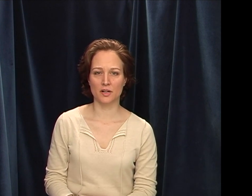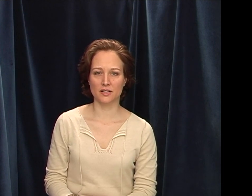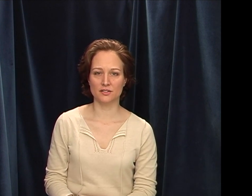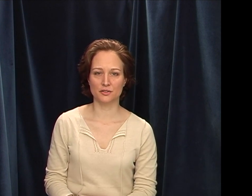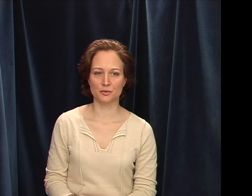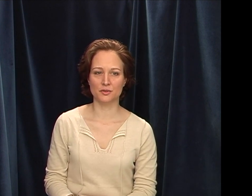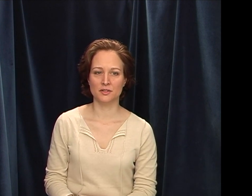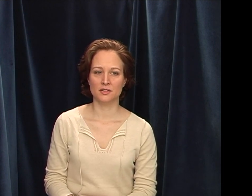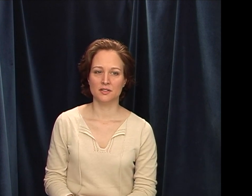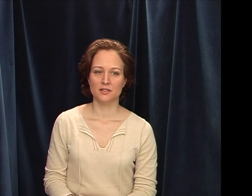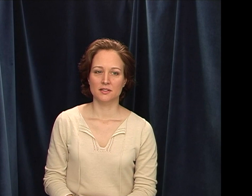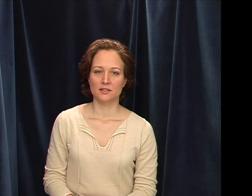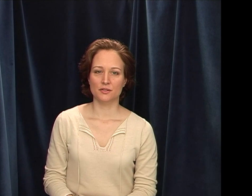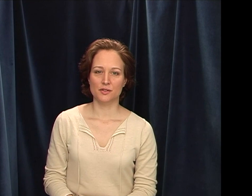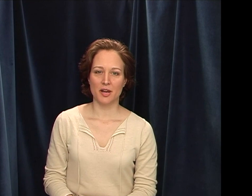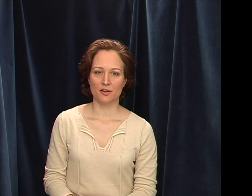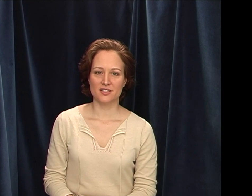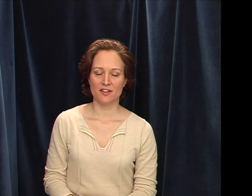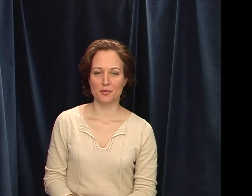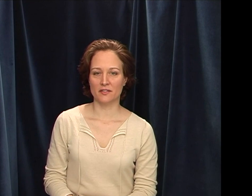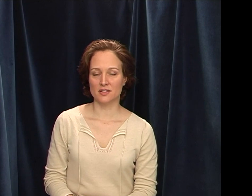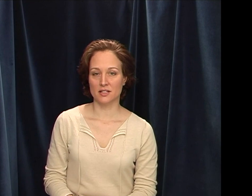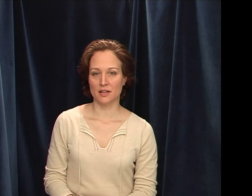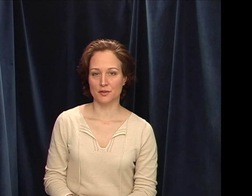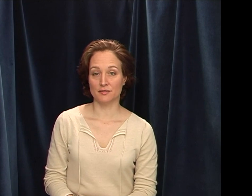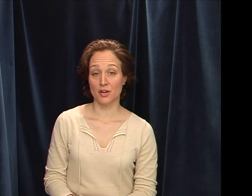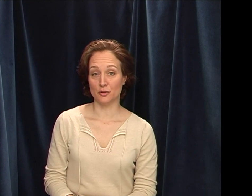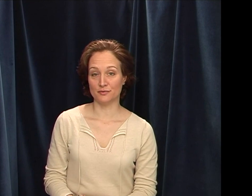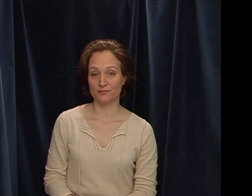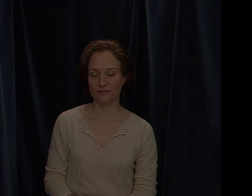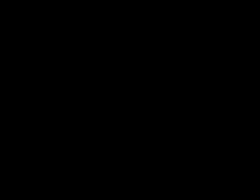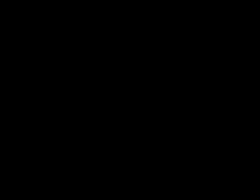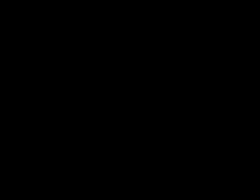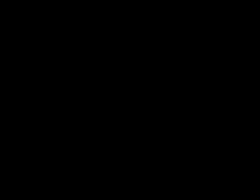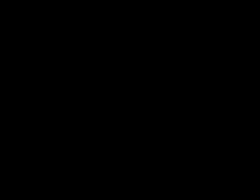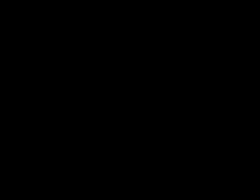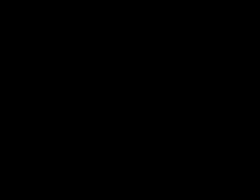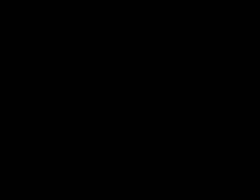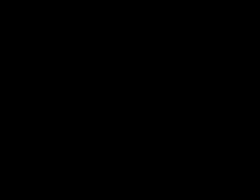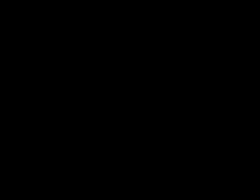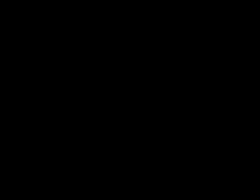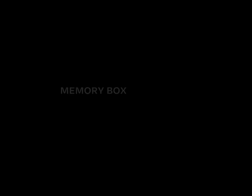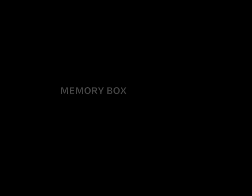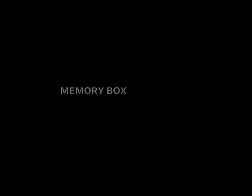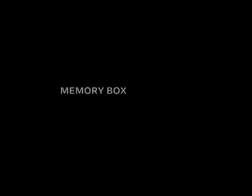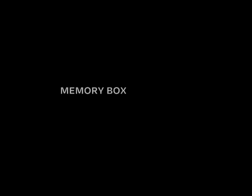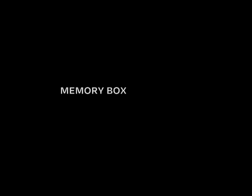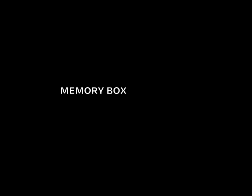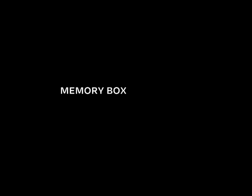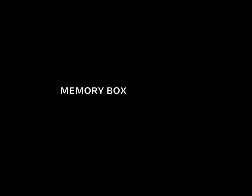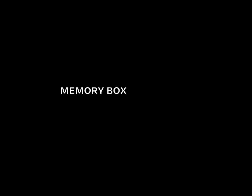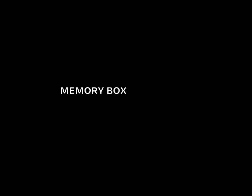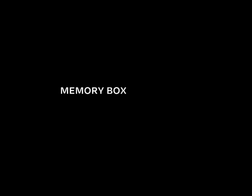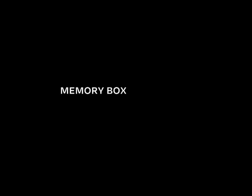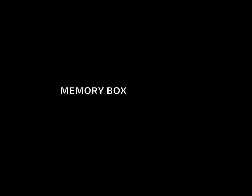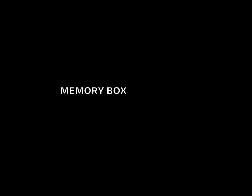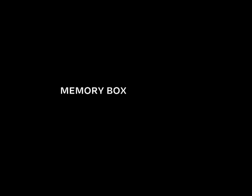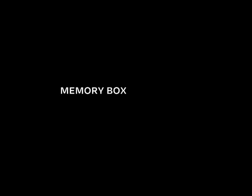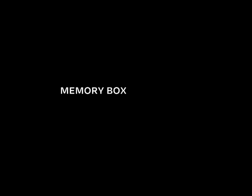to do some errands, have breakfast together, and vote. And so we dropped our daughter off at school in Brooklyn, where we